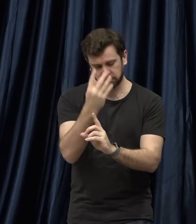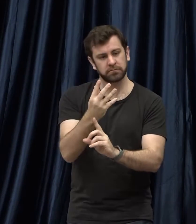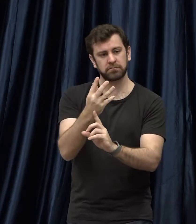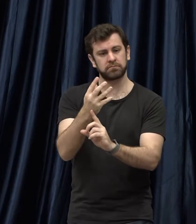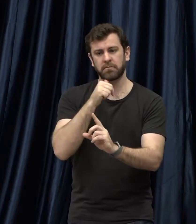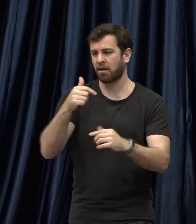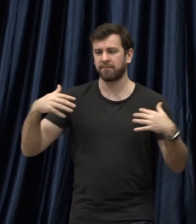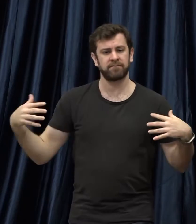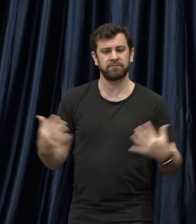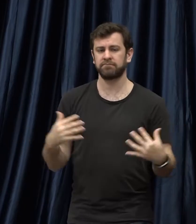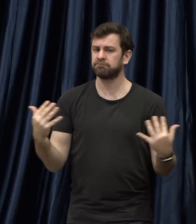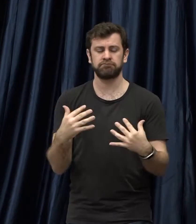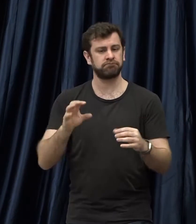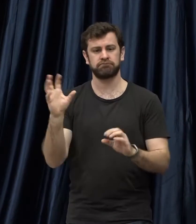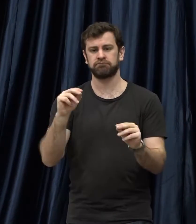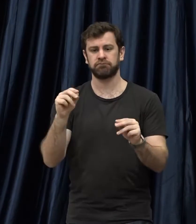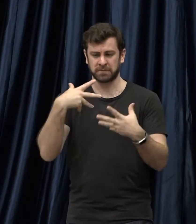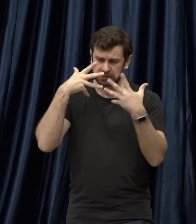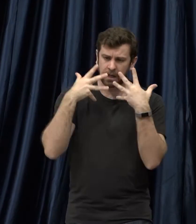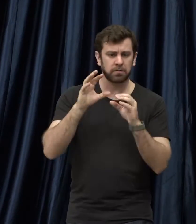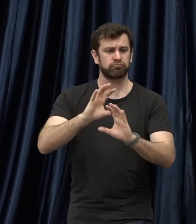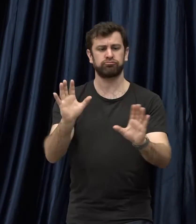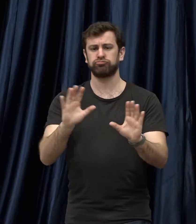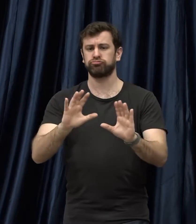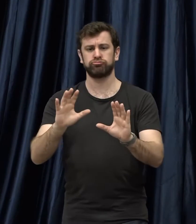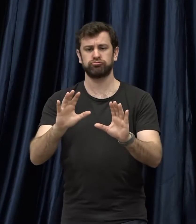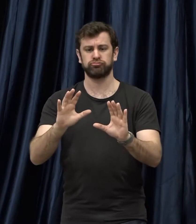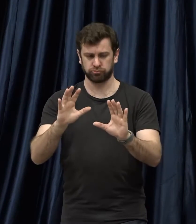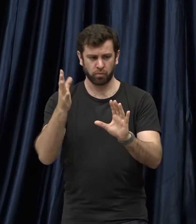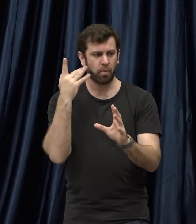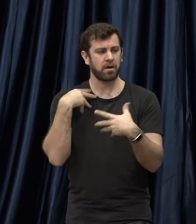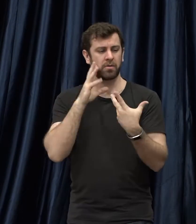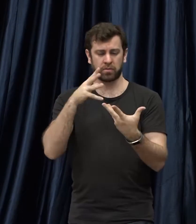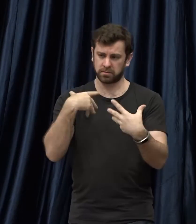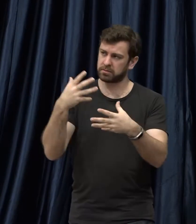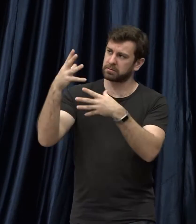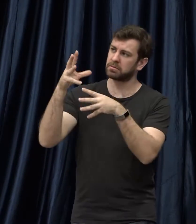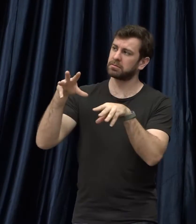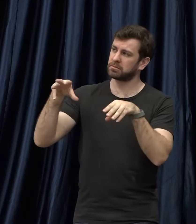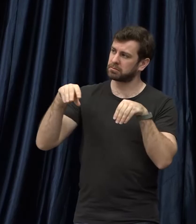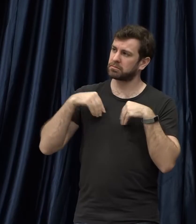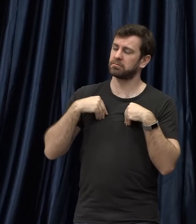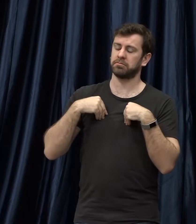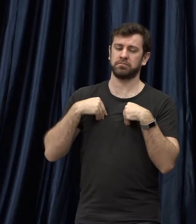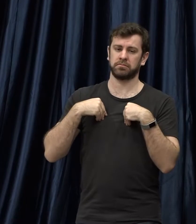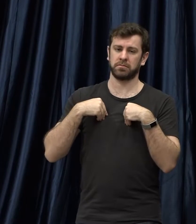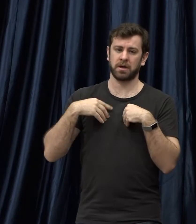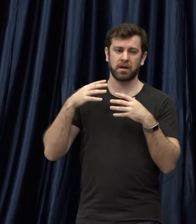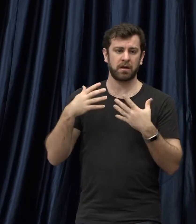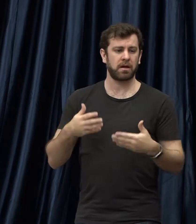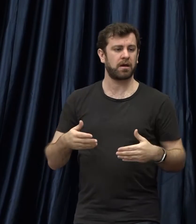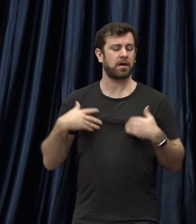not, nor be sad, and receive the glad news of